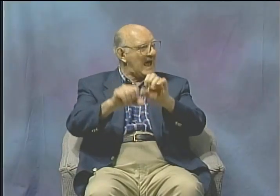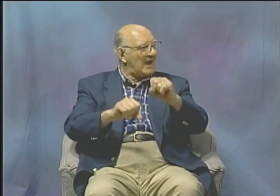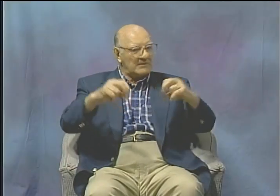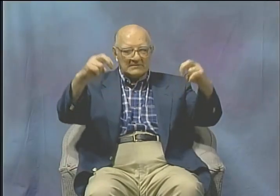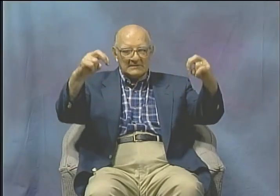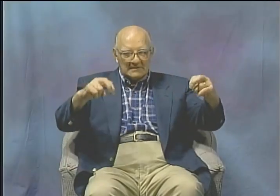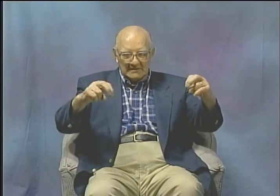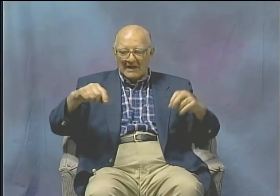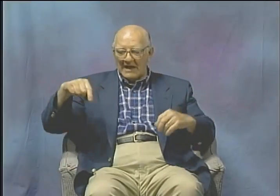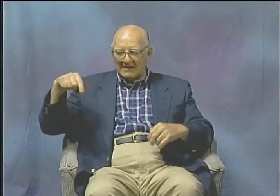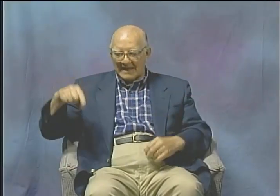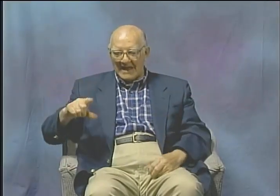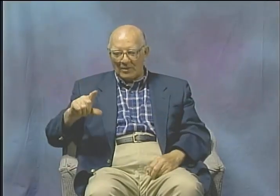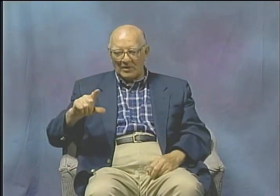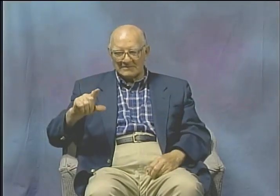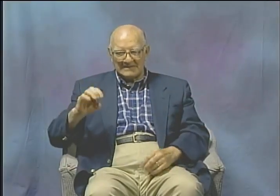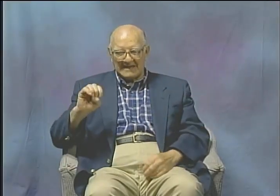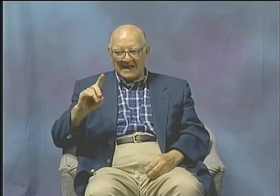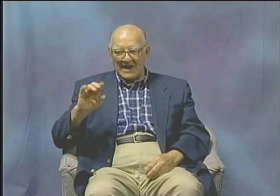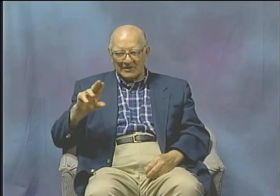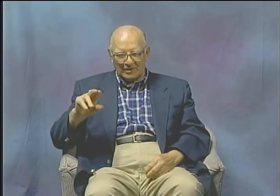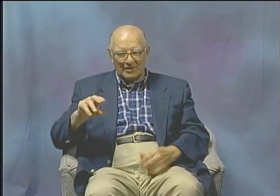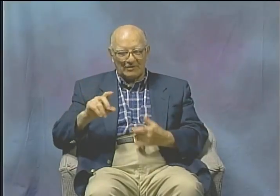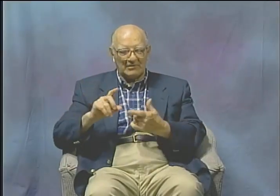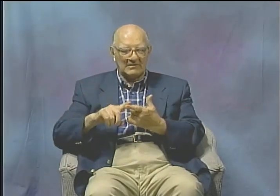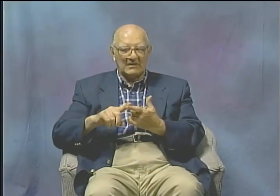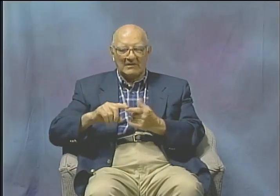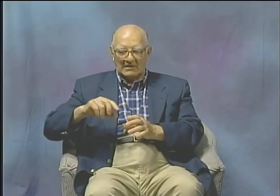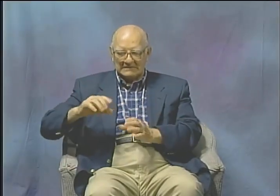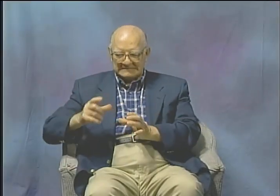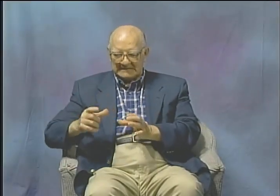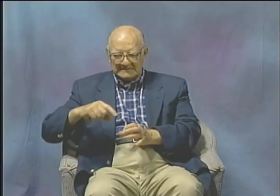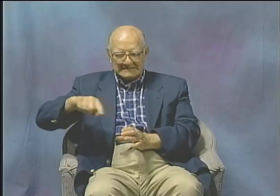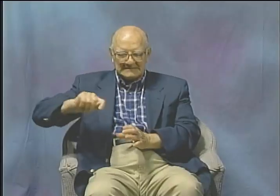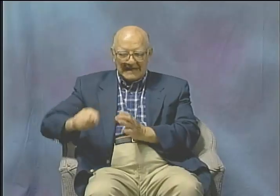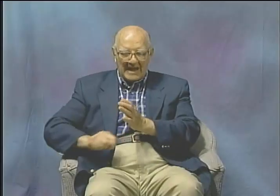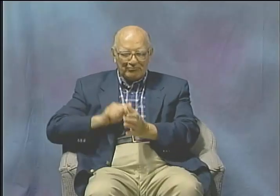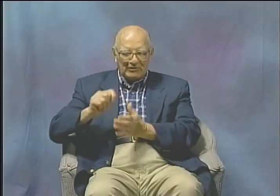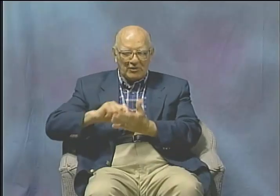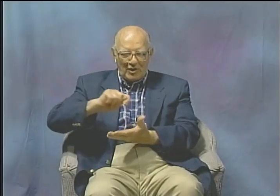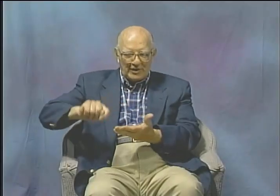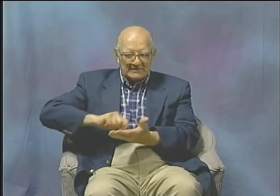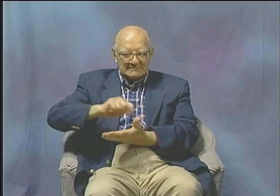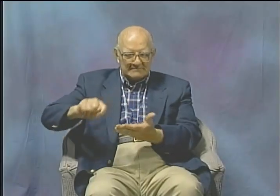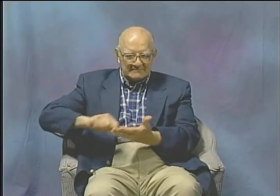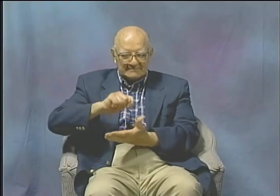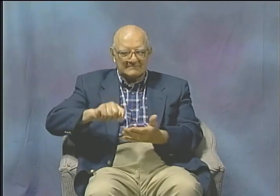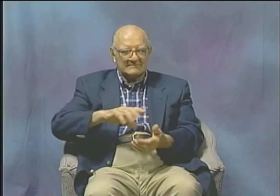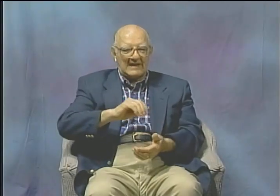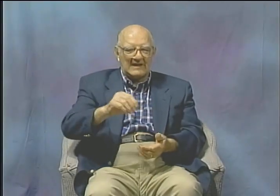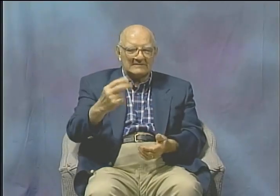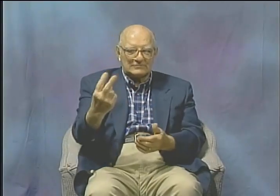ladder, and there was the editor, tape recorder, and